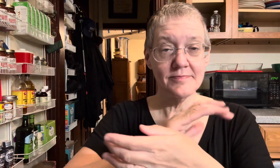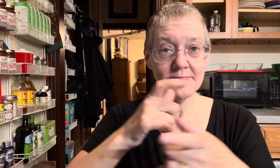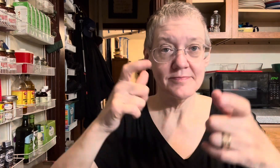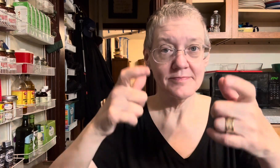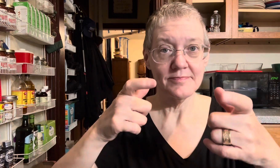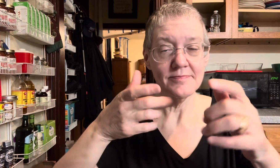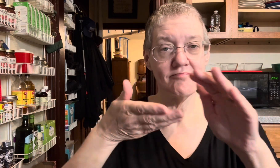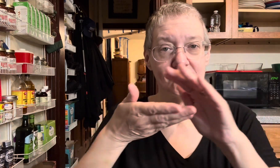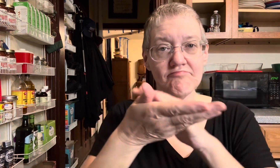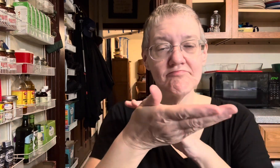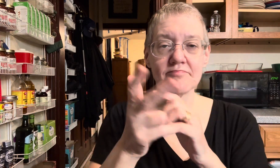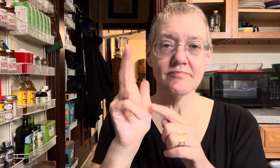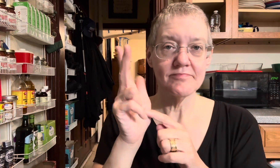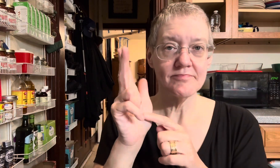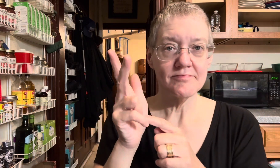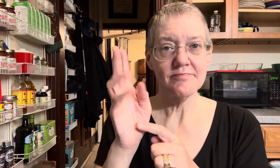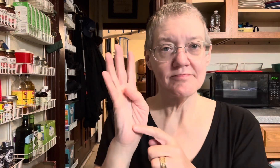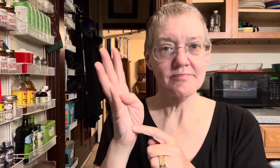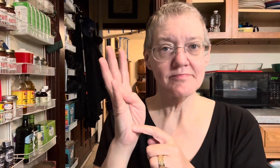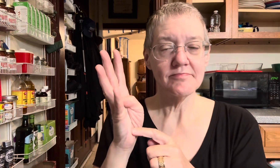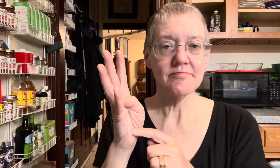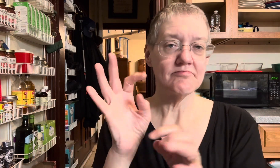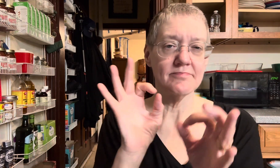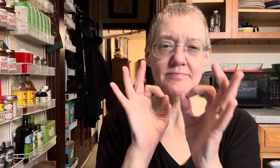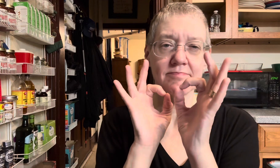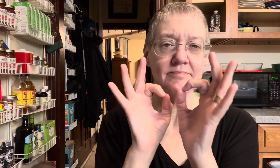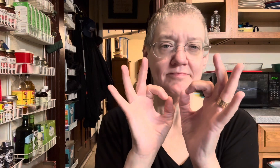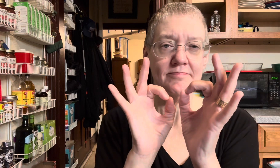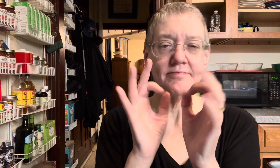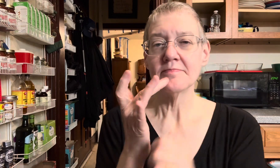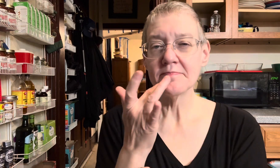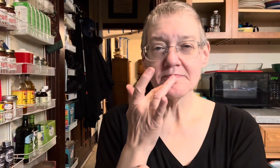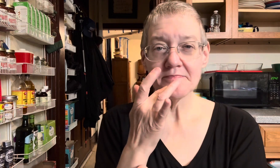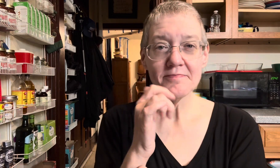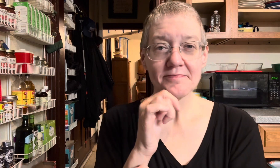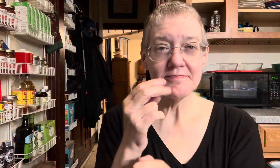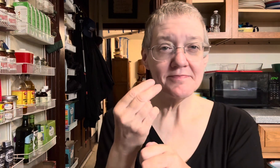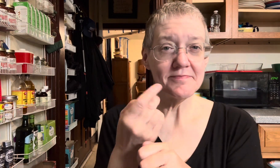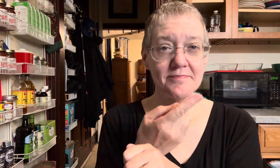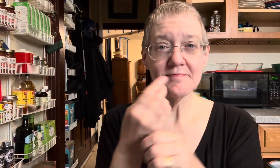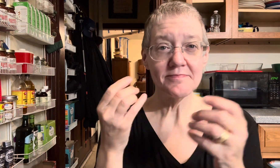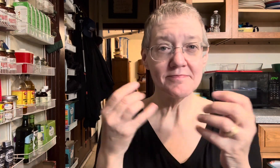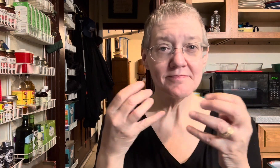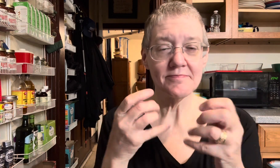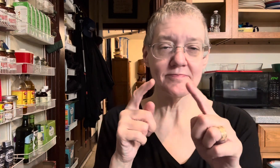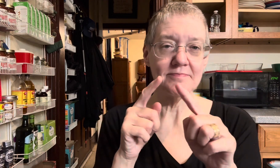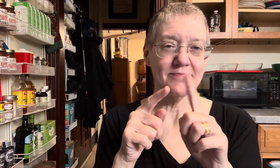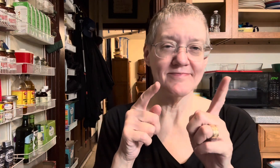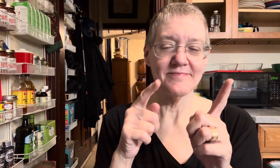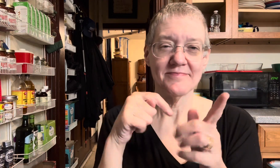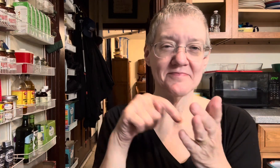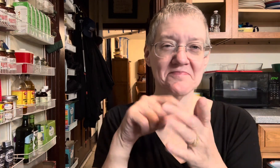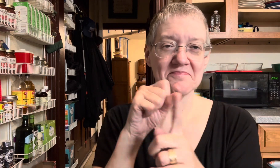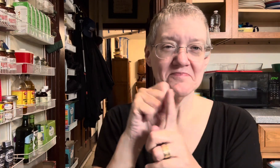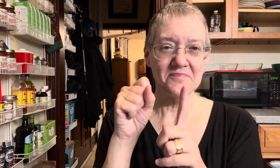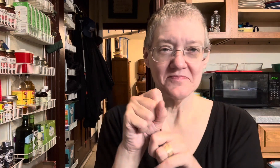lid for 3 to 4 minutes, and they're perfect. Now, I really don't like using the microwave, but in this